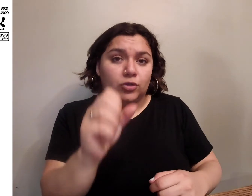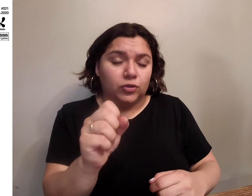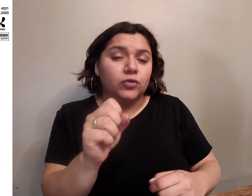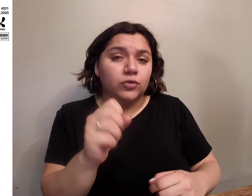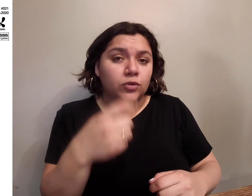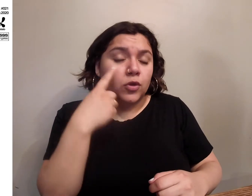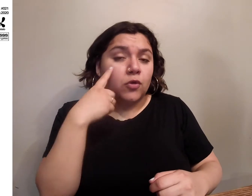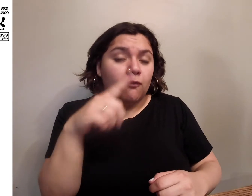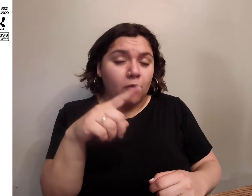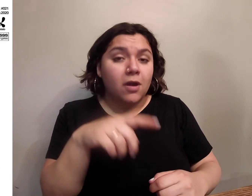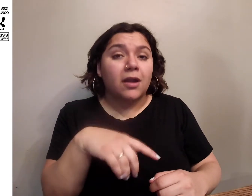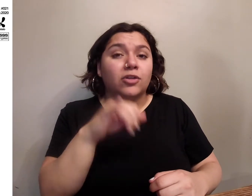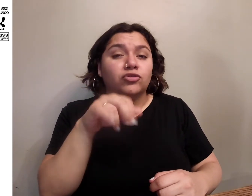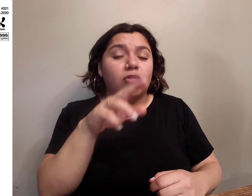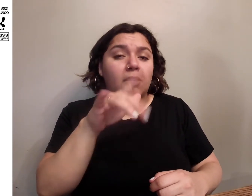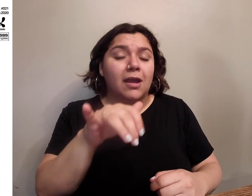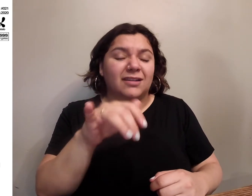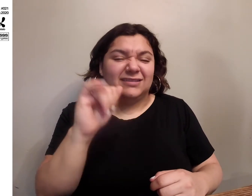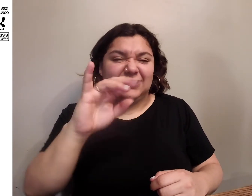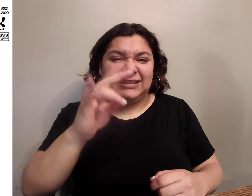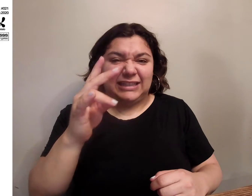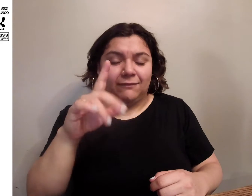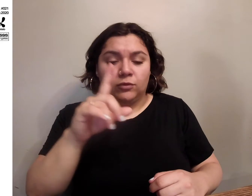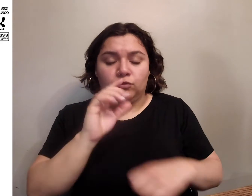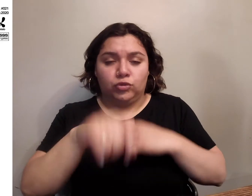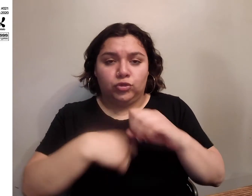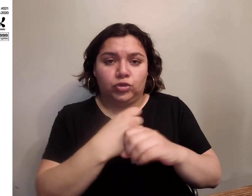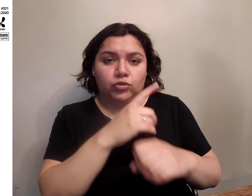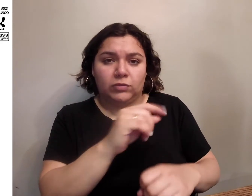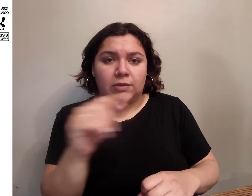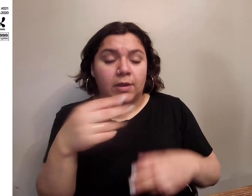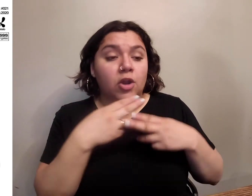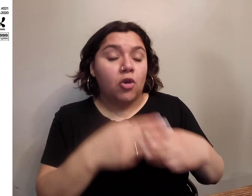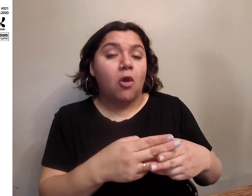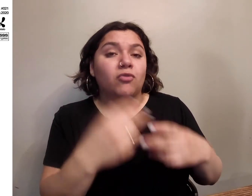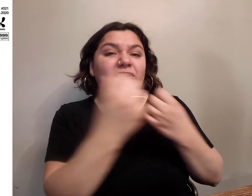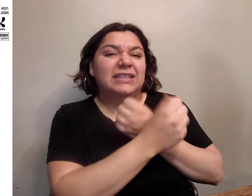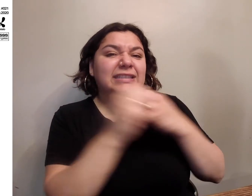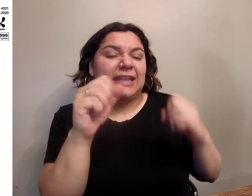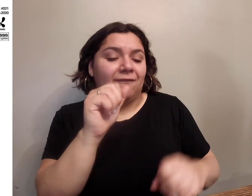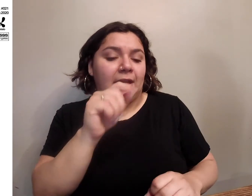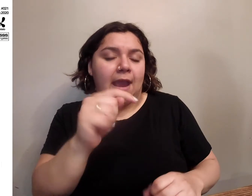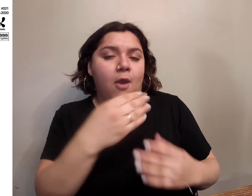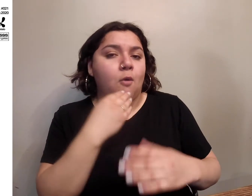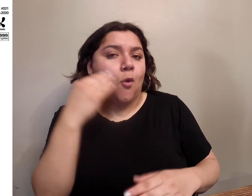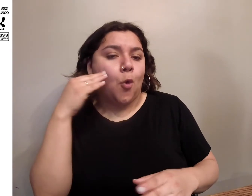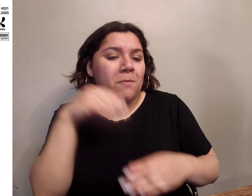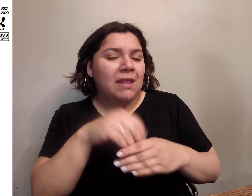2020, called Safe at Home in Los Angeles. I love